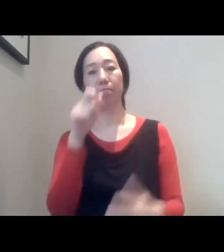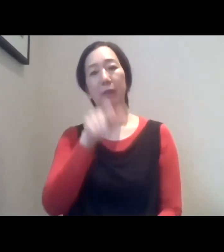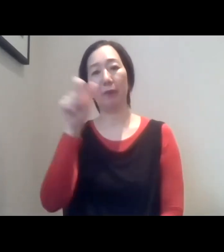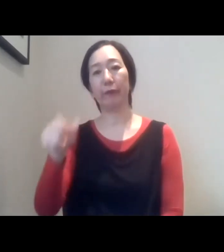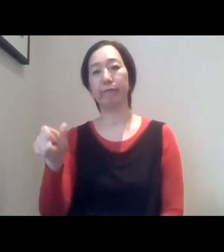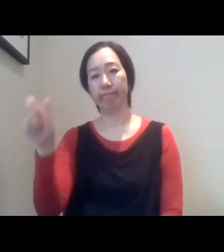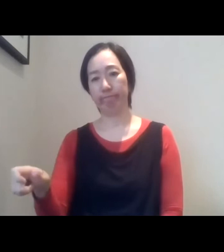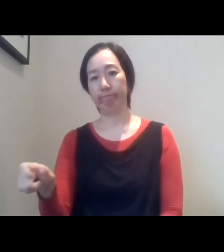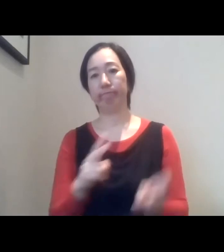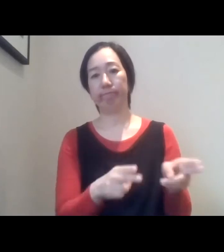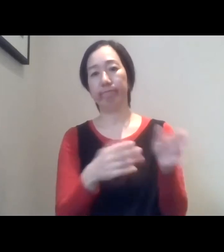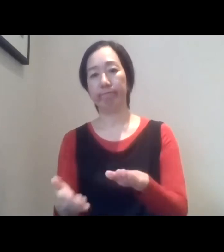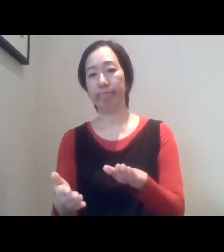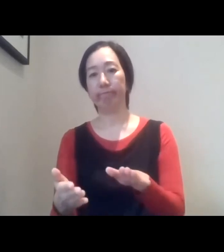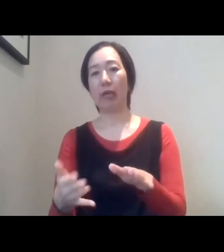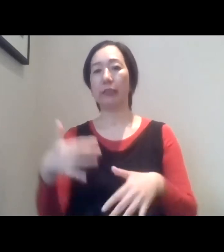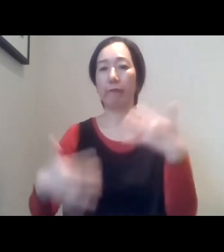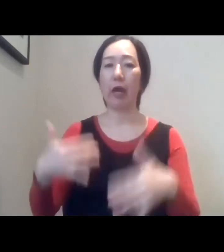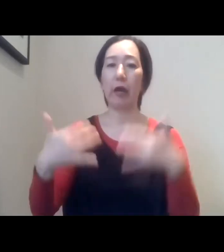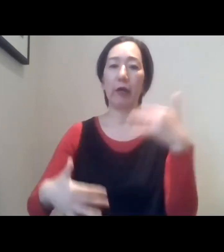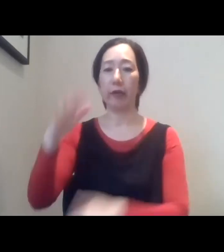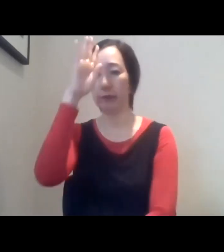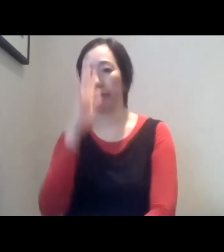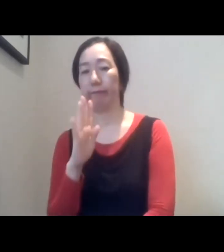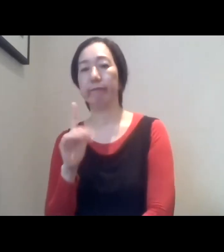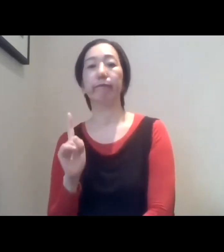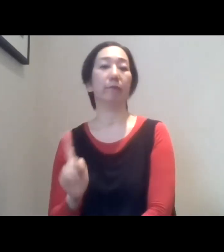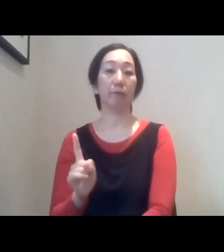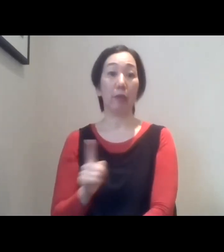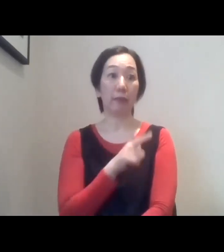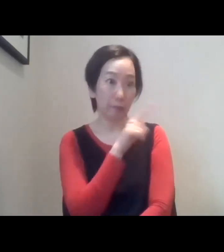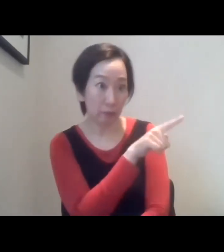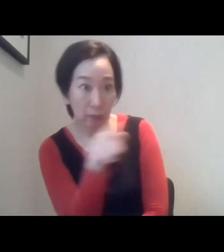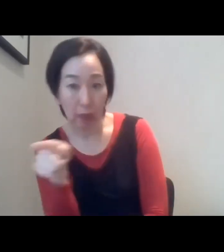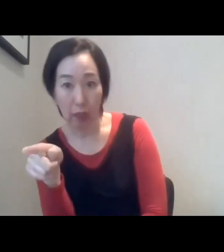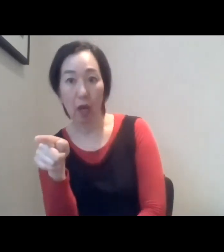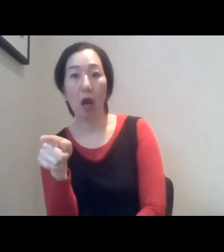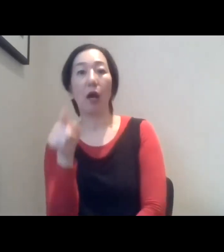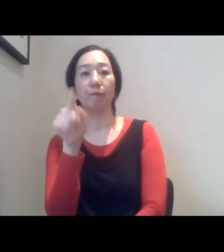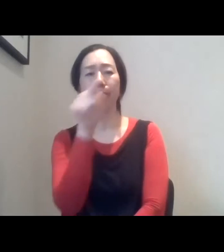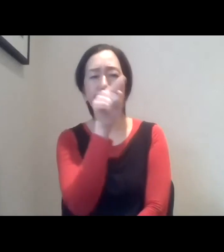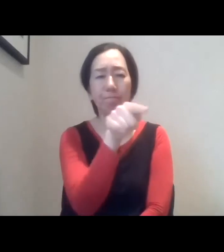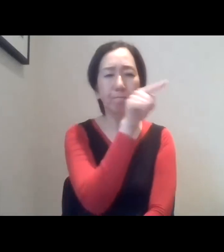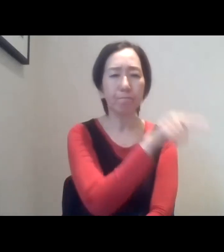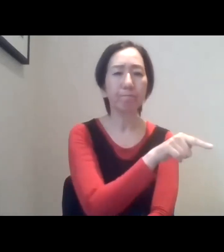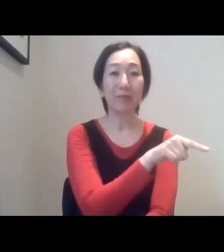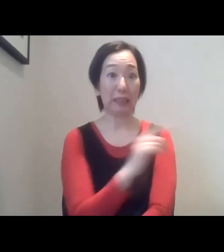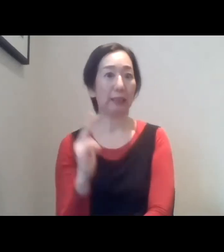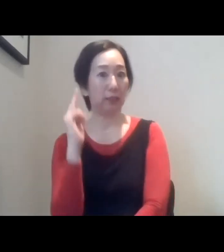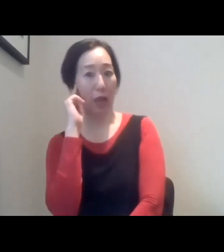in Japan. And many, many, many people were killed or were left suffering.